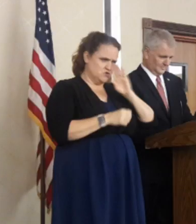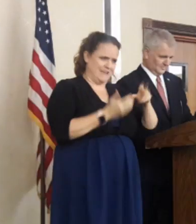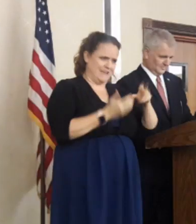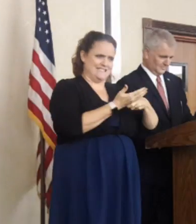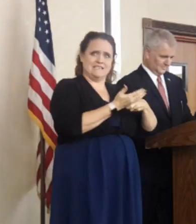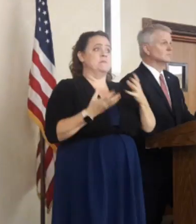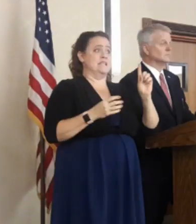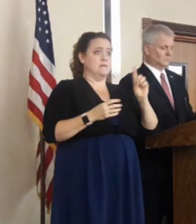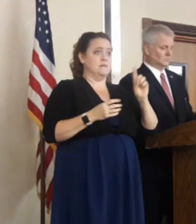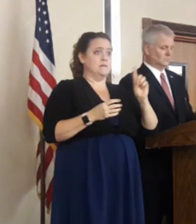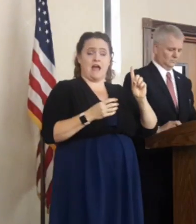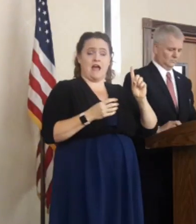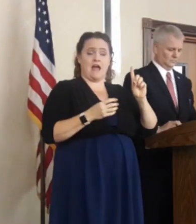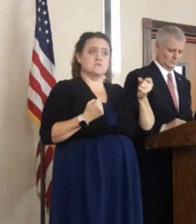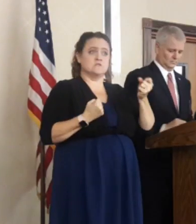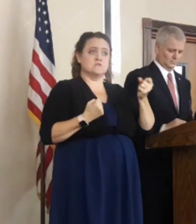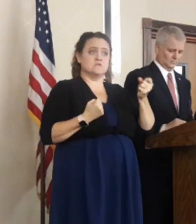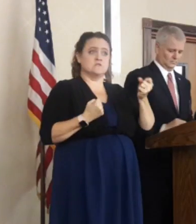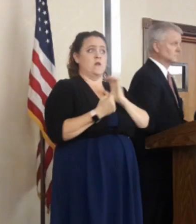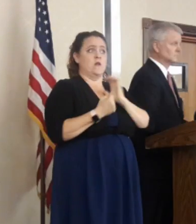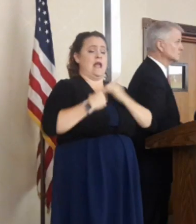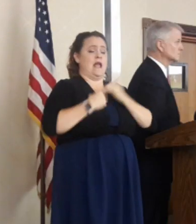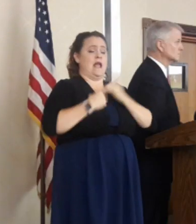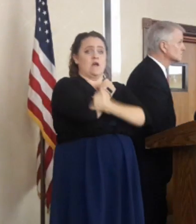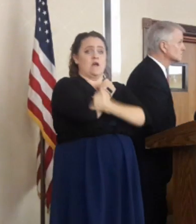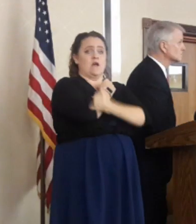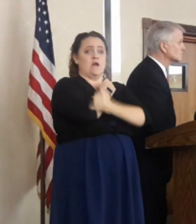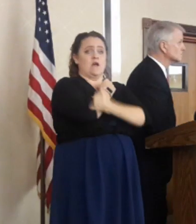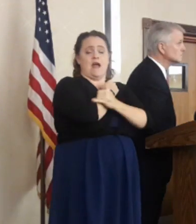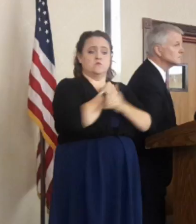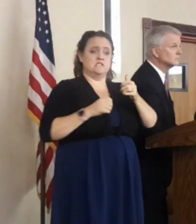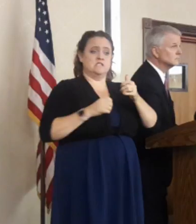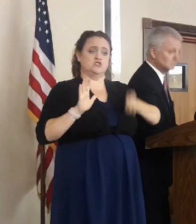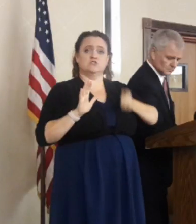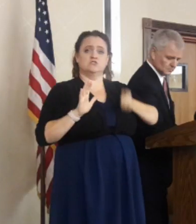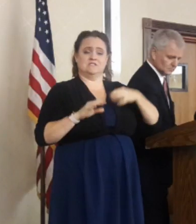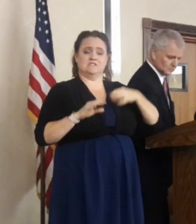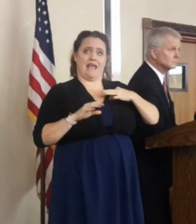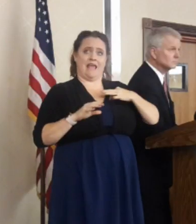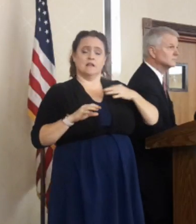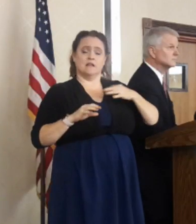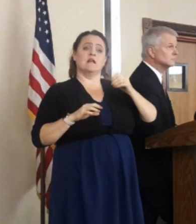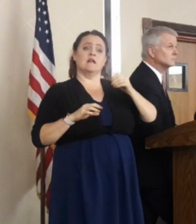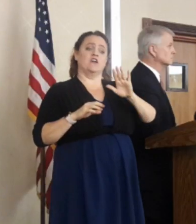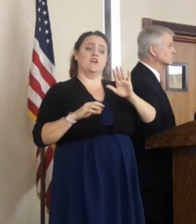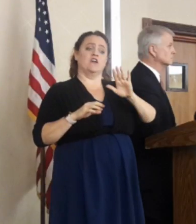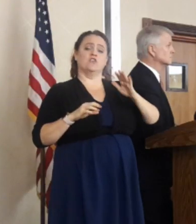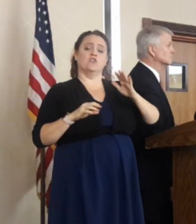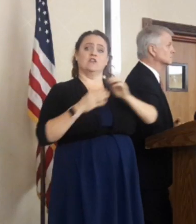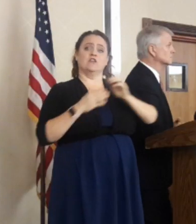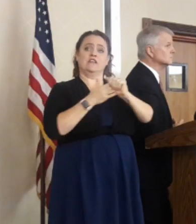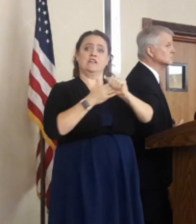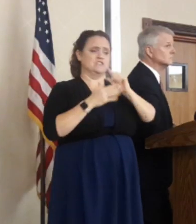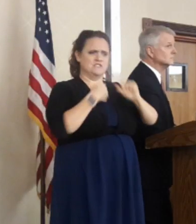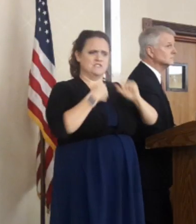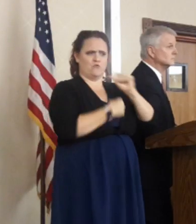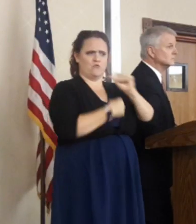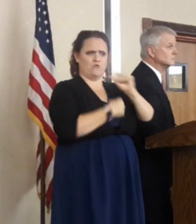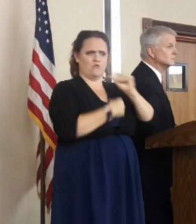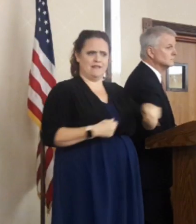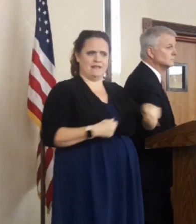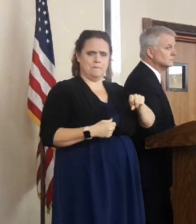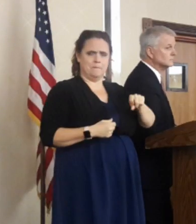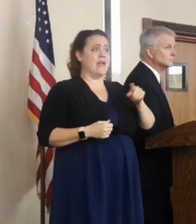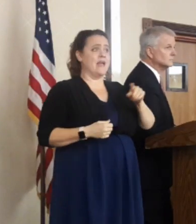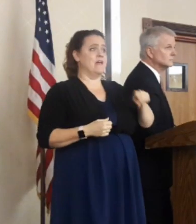our county judge's candidate. They are being threatened by the leadership under the state Democratic chairman and being told that they will